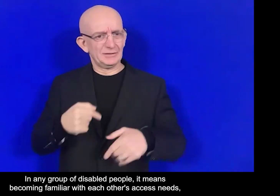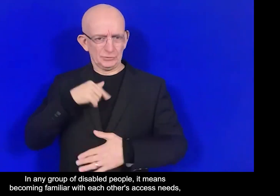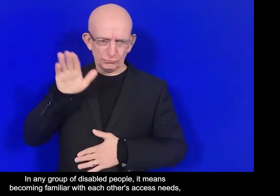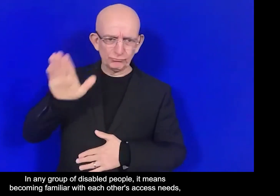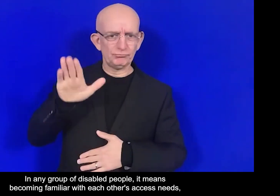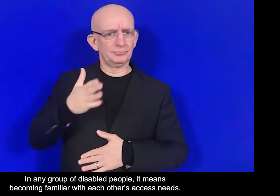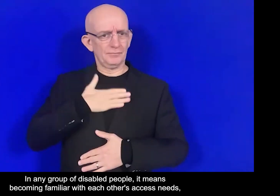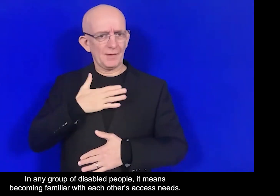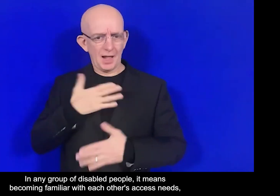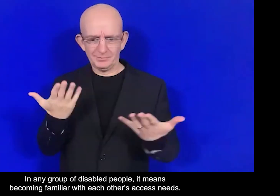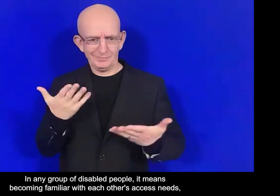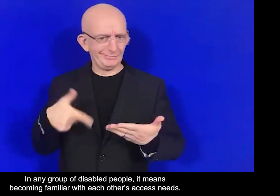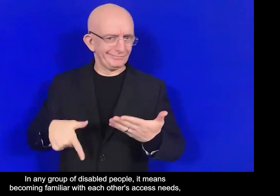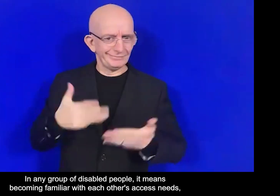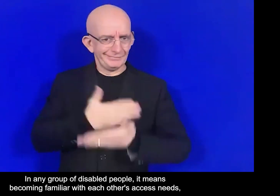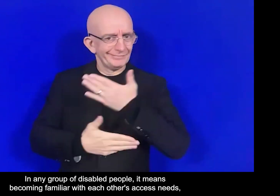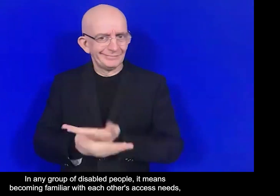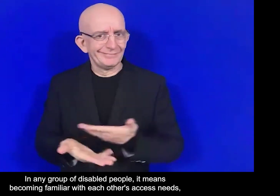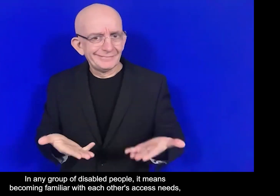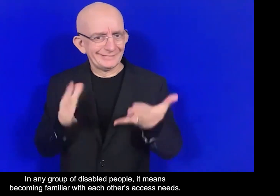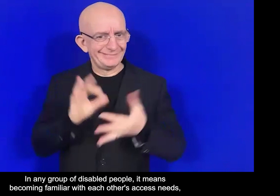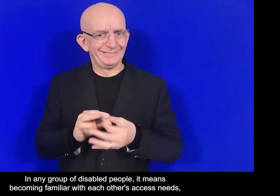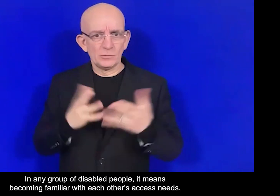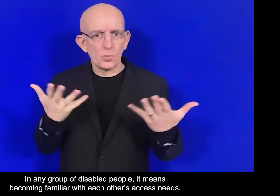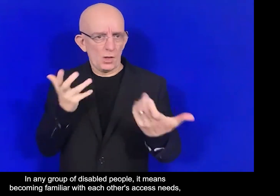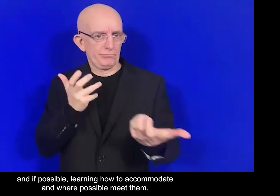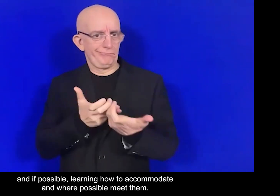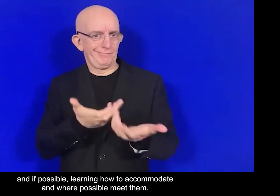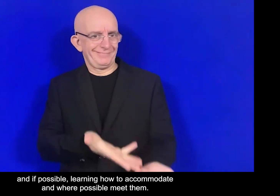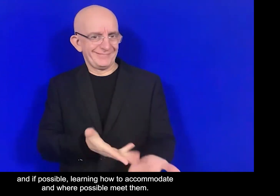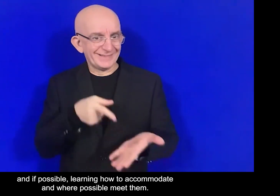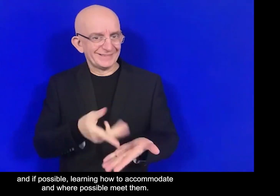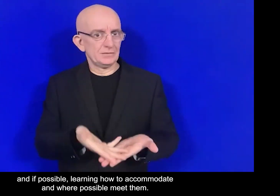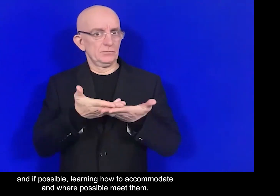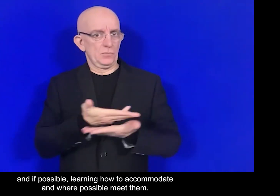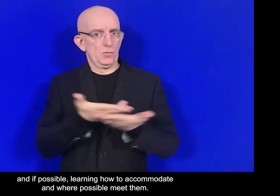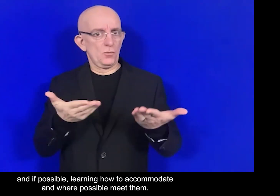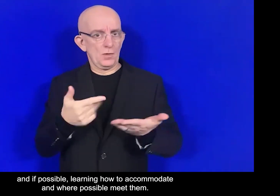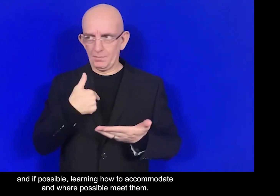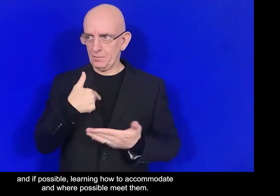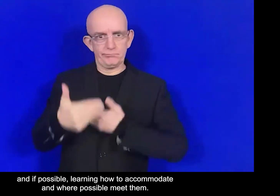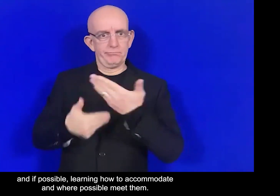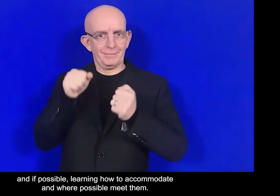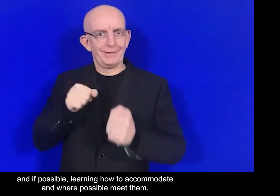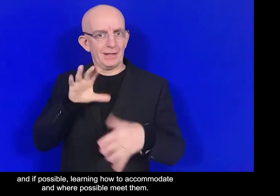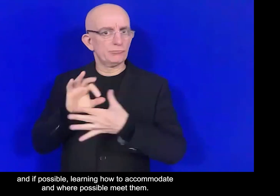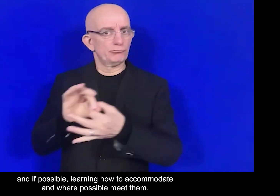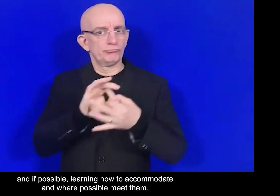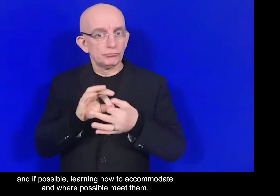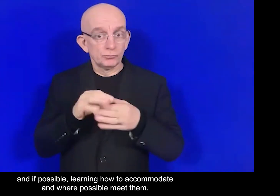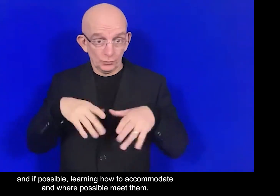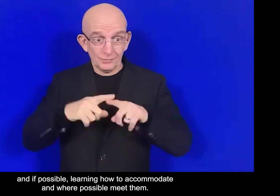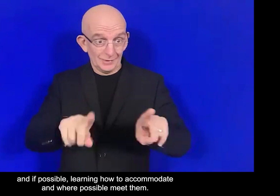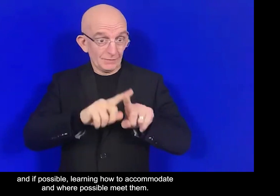In any group of disabled people, it means becoming familiar with each other's access needs, and if possible, learning how to